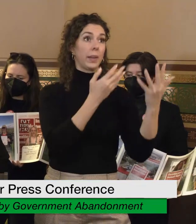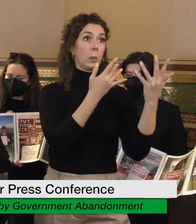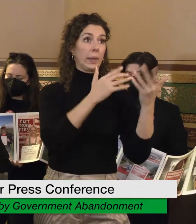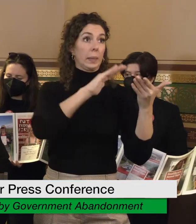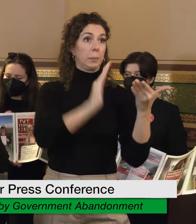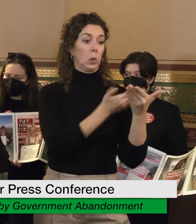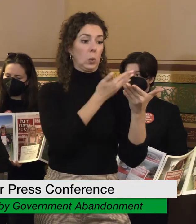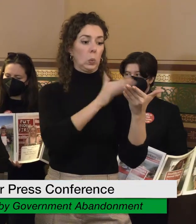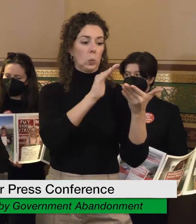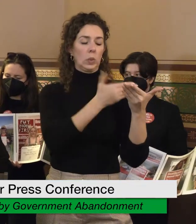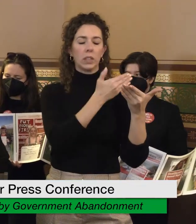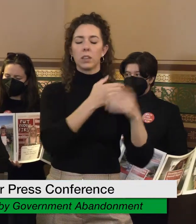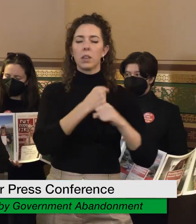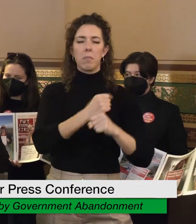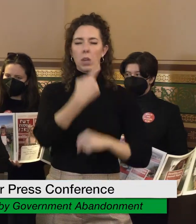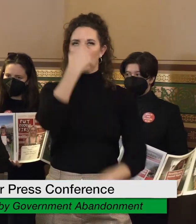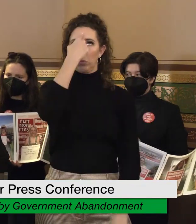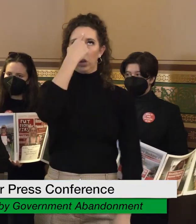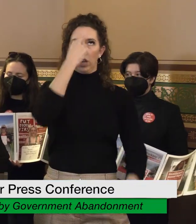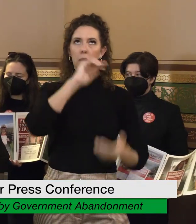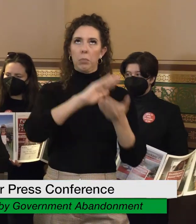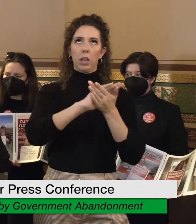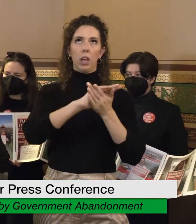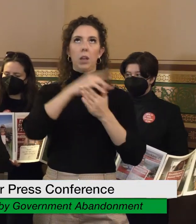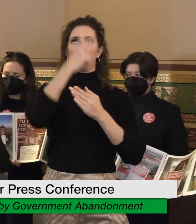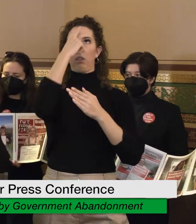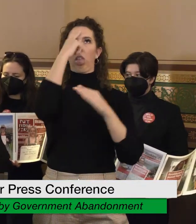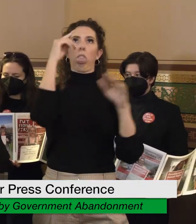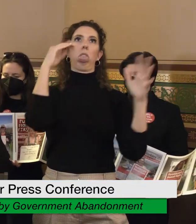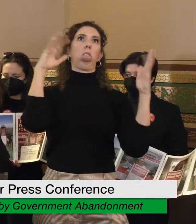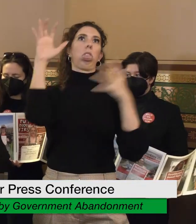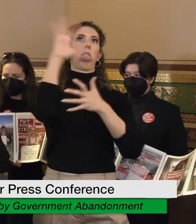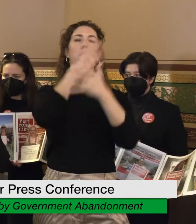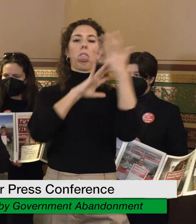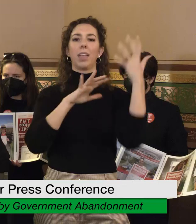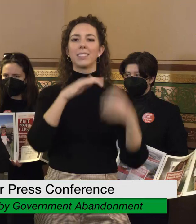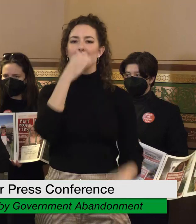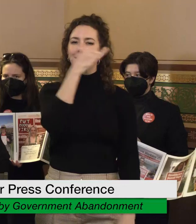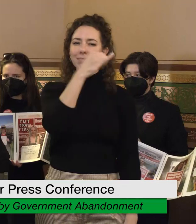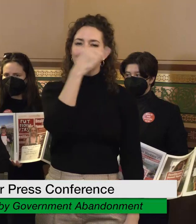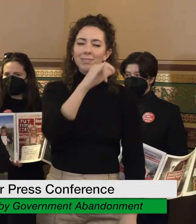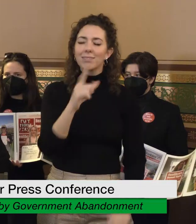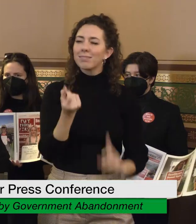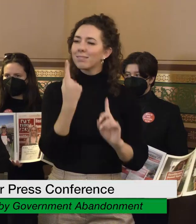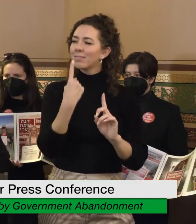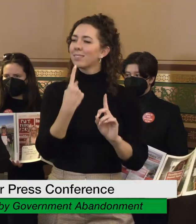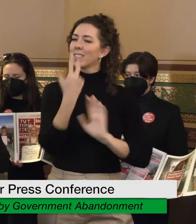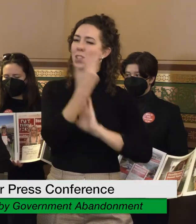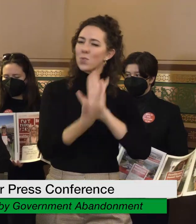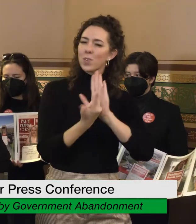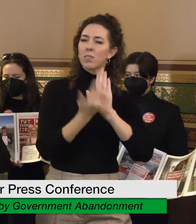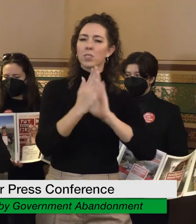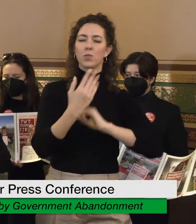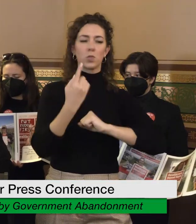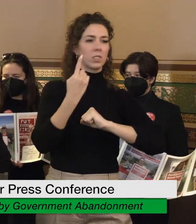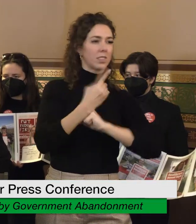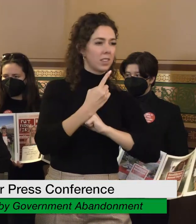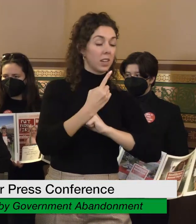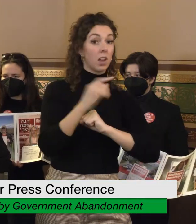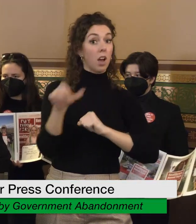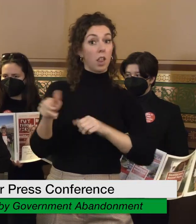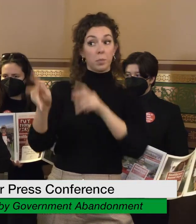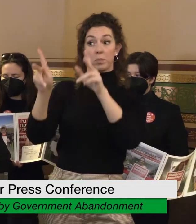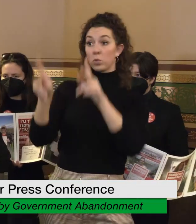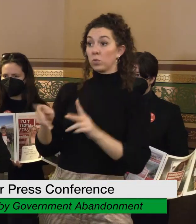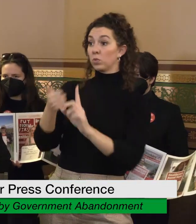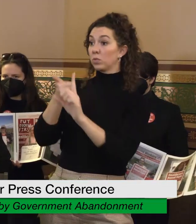That music makes your brain just numb. That's 3 hours of your day that another person